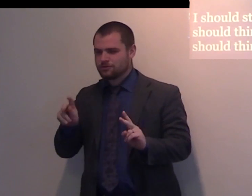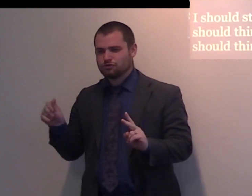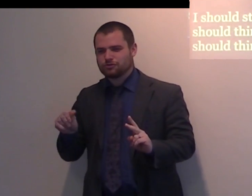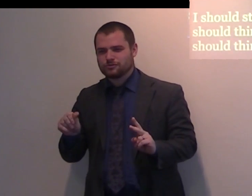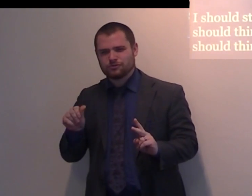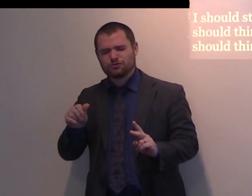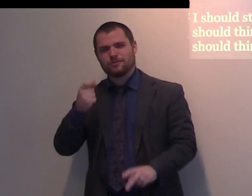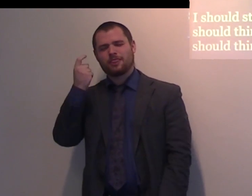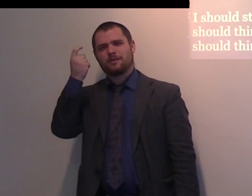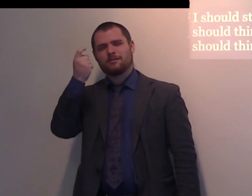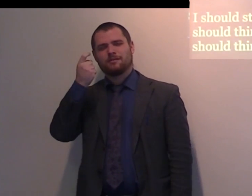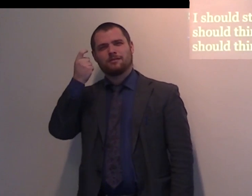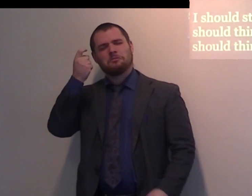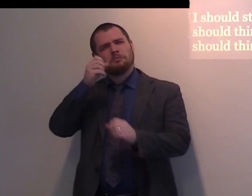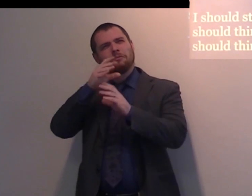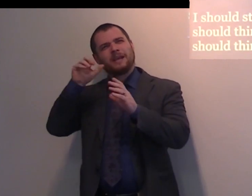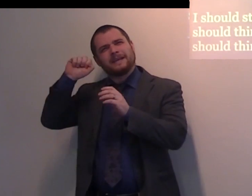I should think about God's campaign.